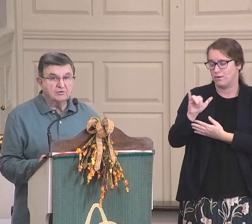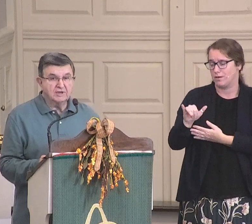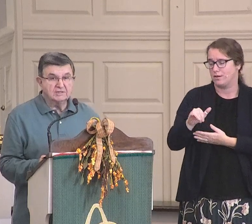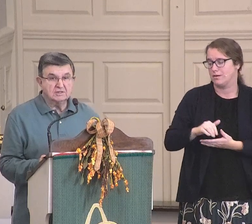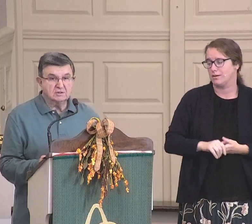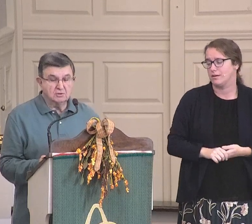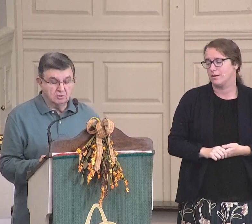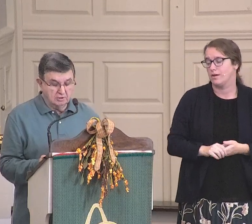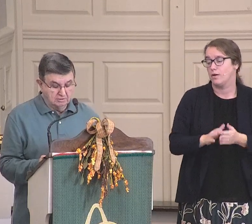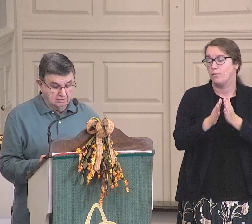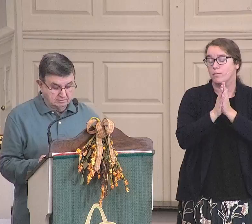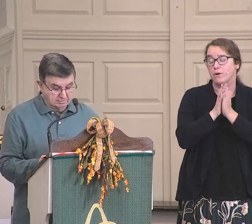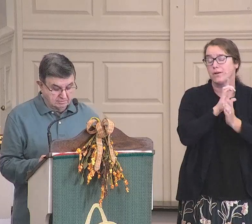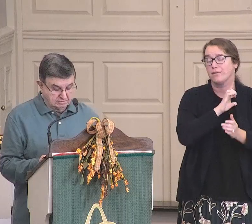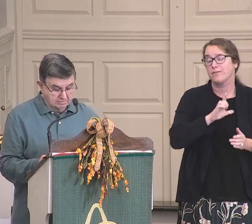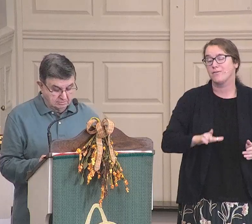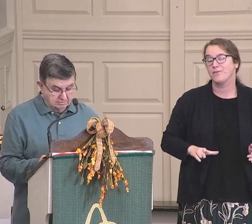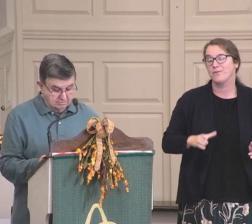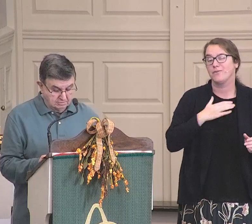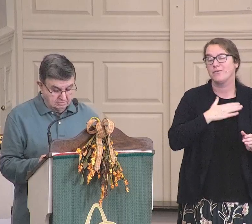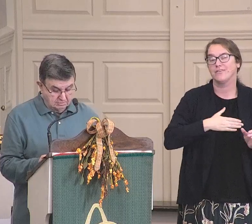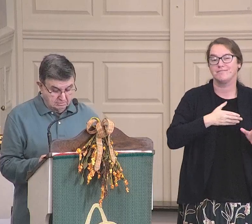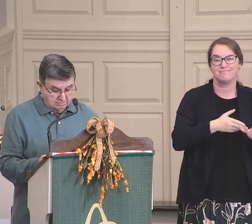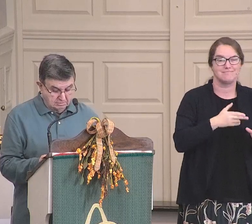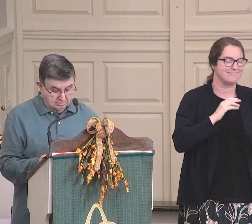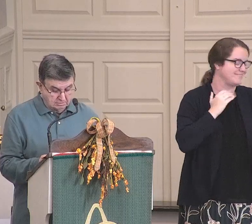We pray to the Lord.